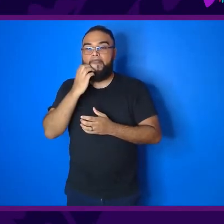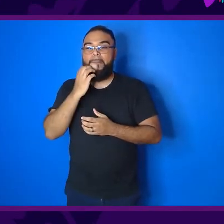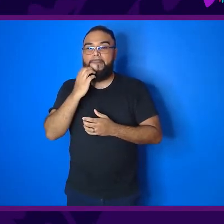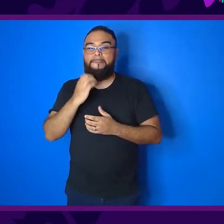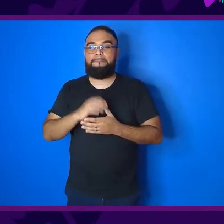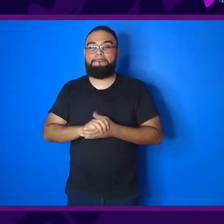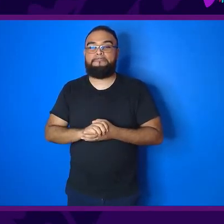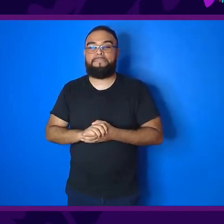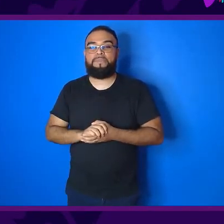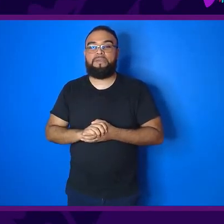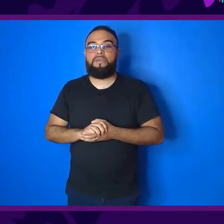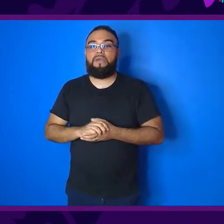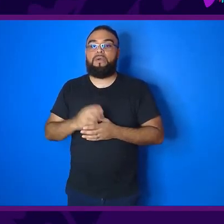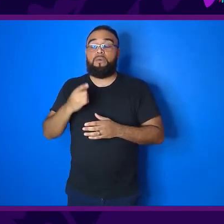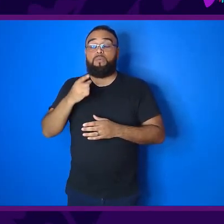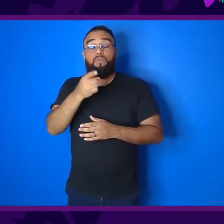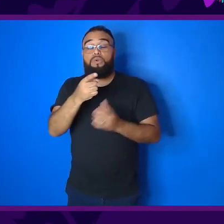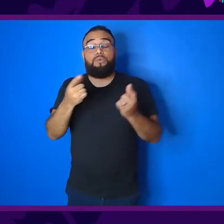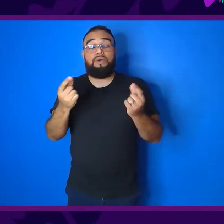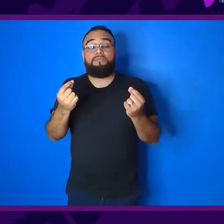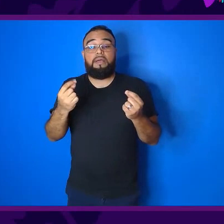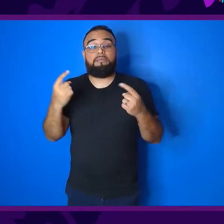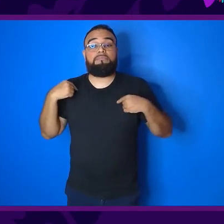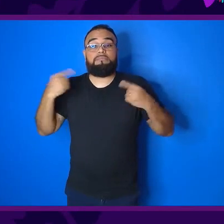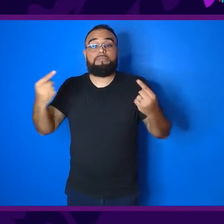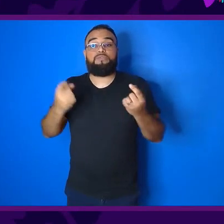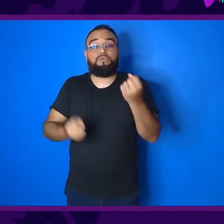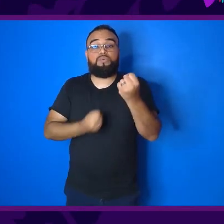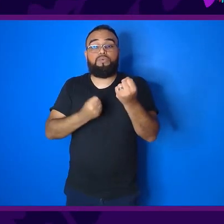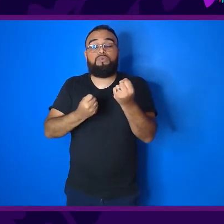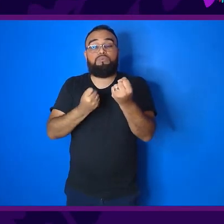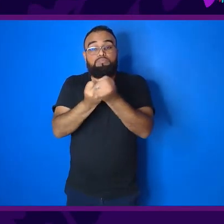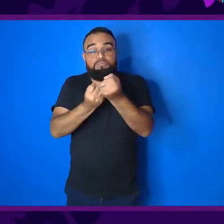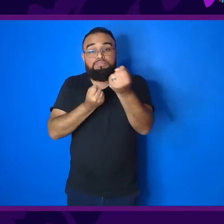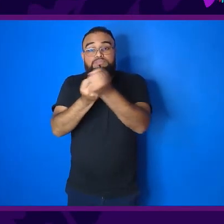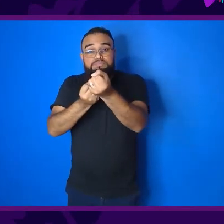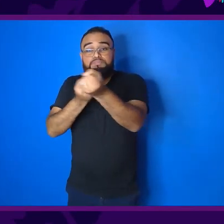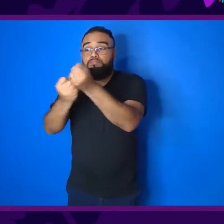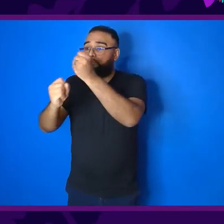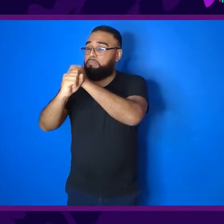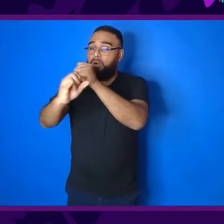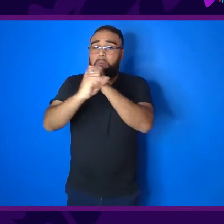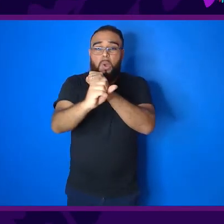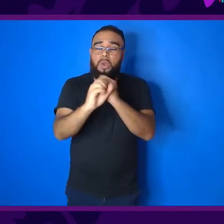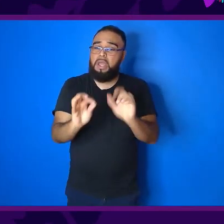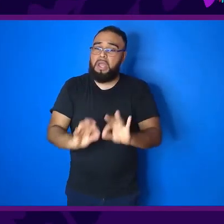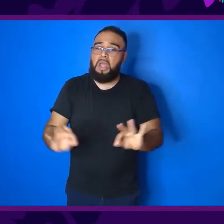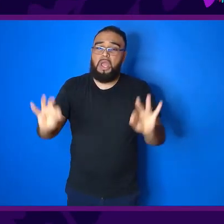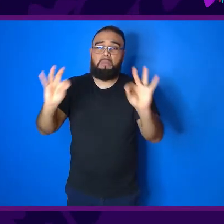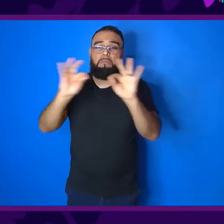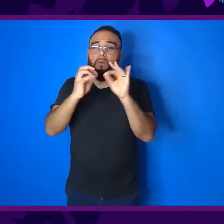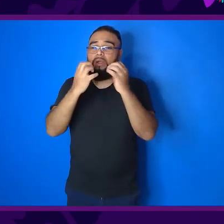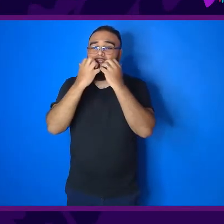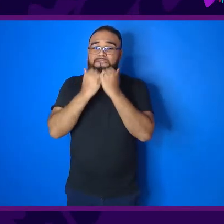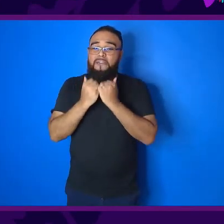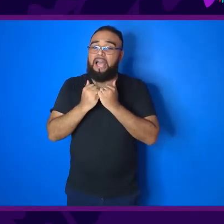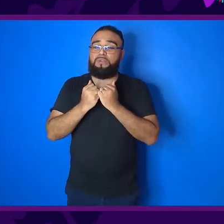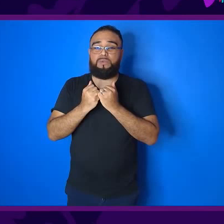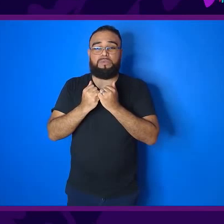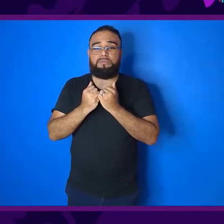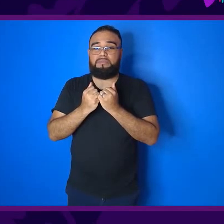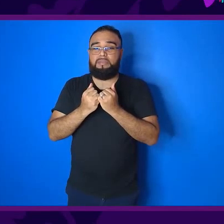What you have done to promote many important values in this country was too many to